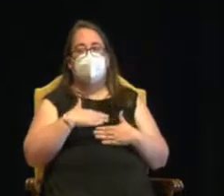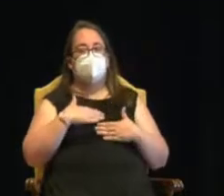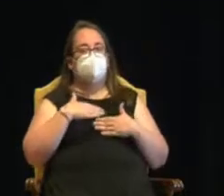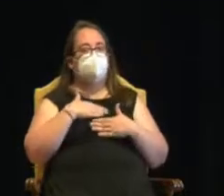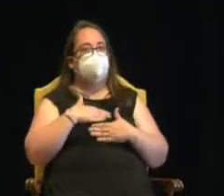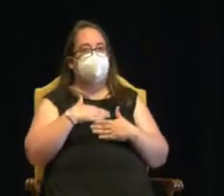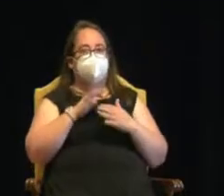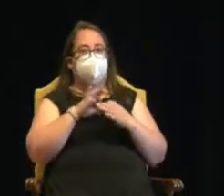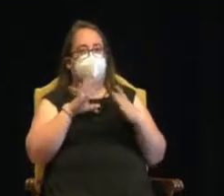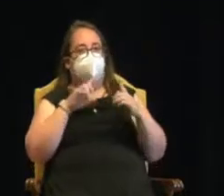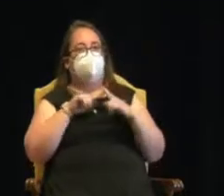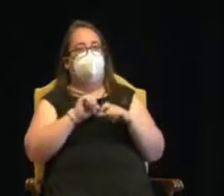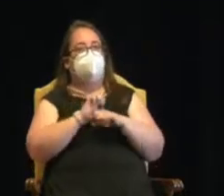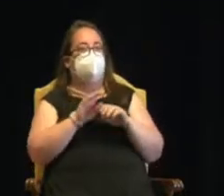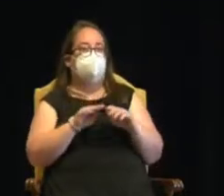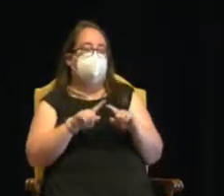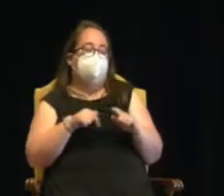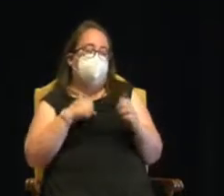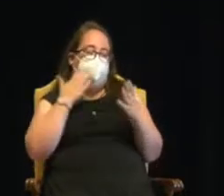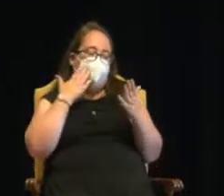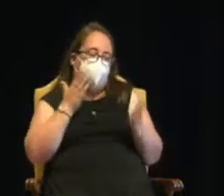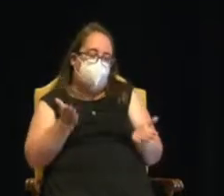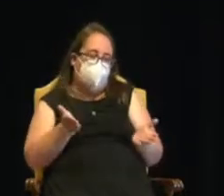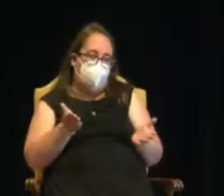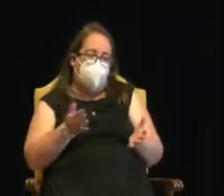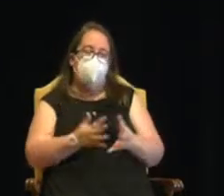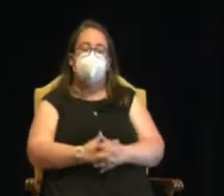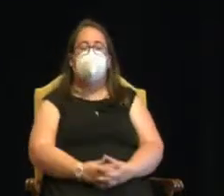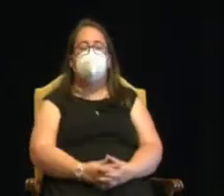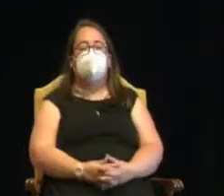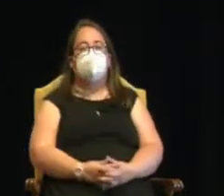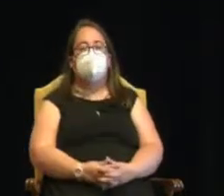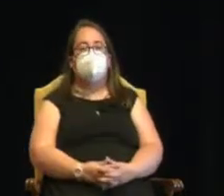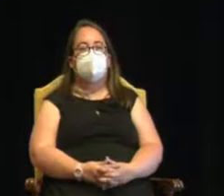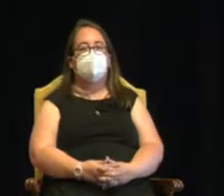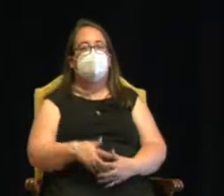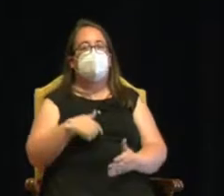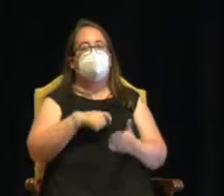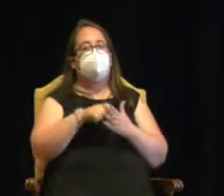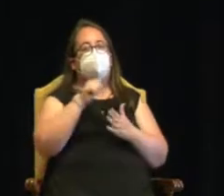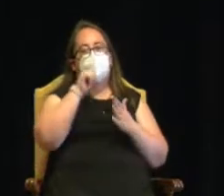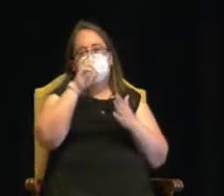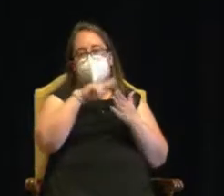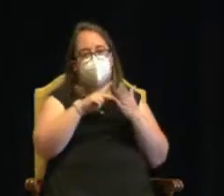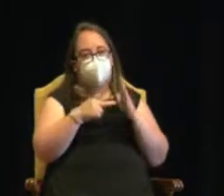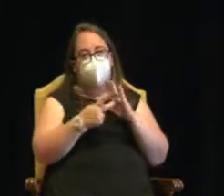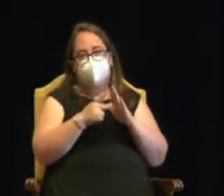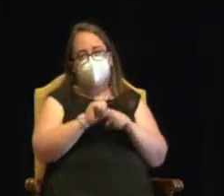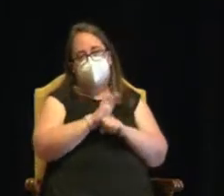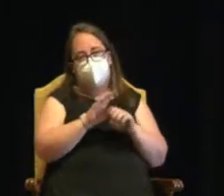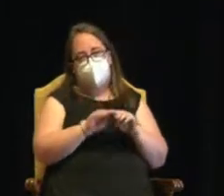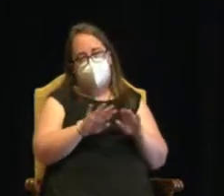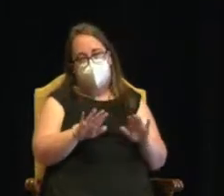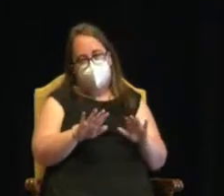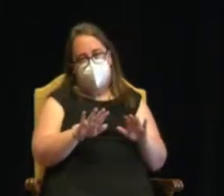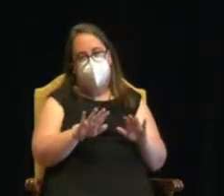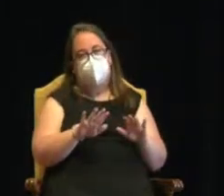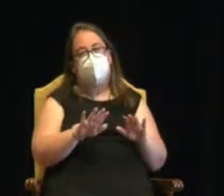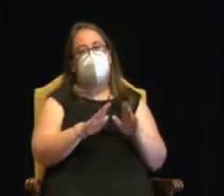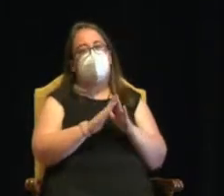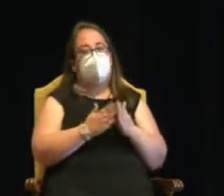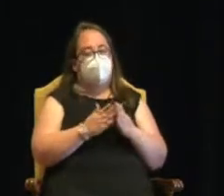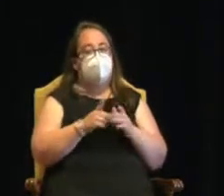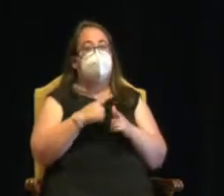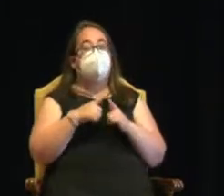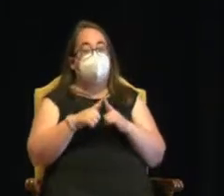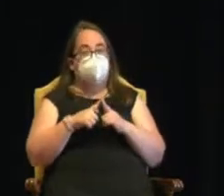the pandemic. But I didn't know. I feel like I wrote an unintentional pandemic novel, and then I followed up with an intentional